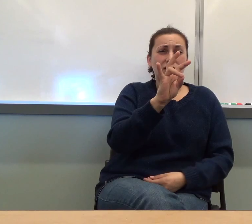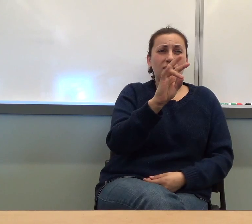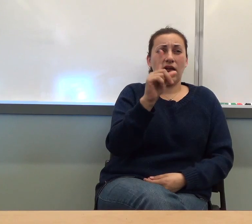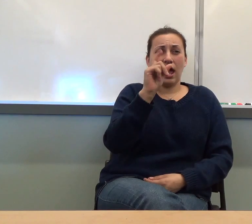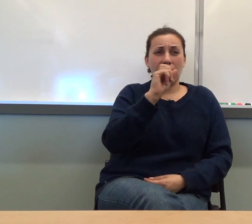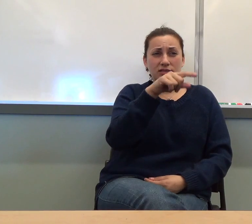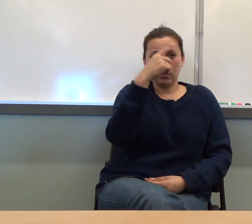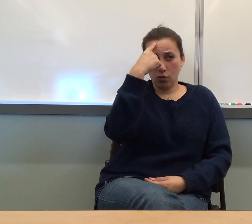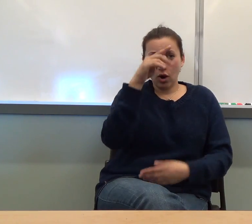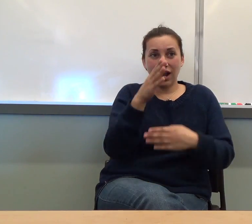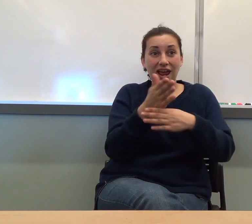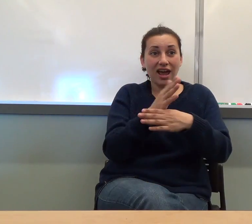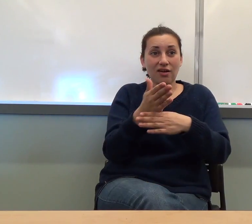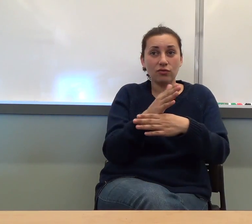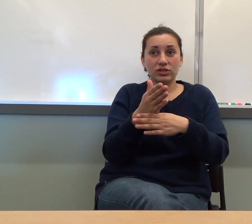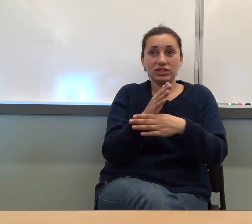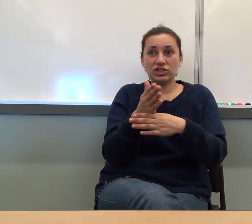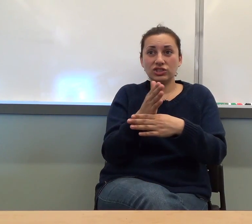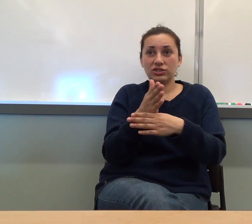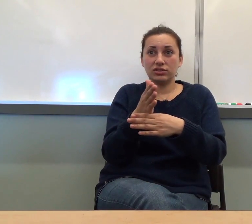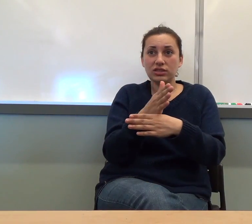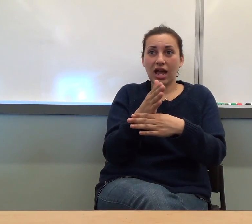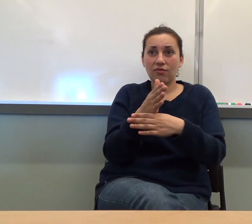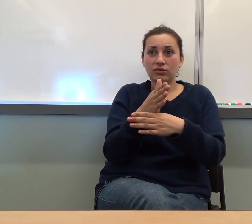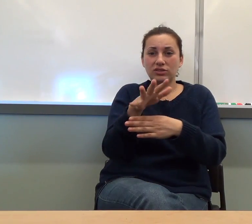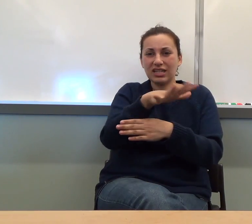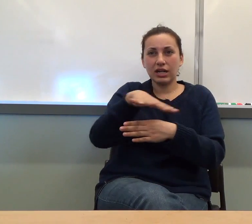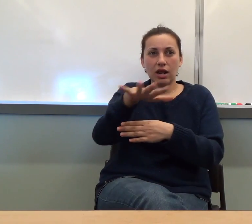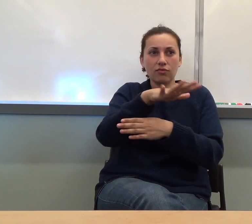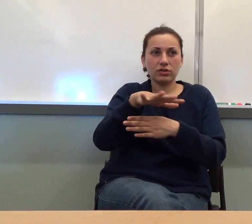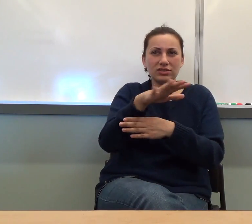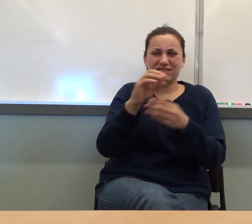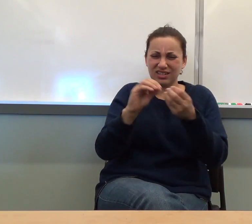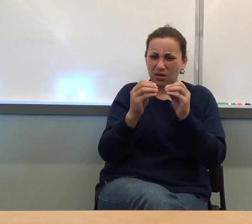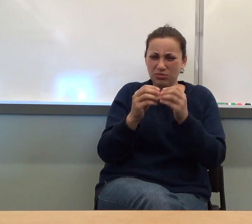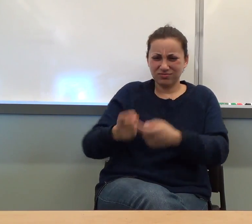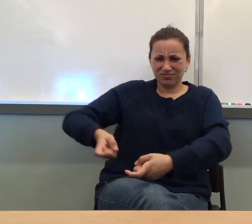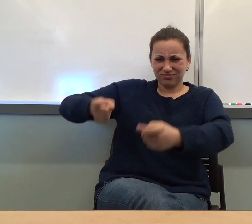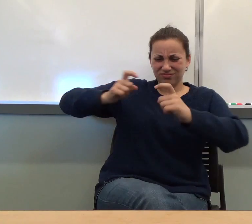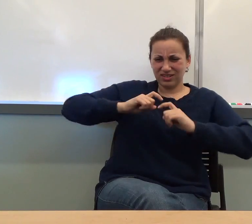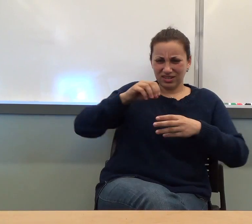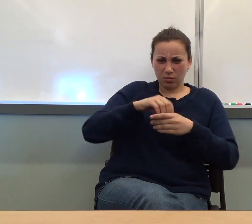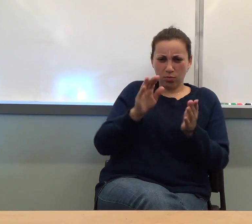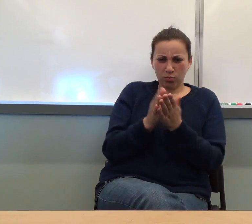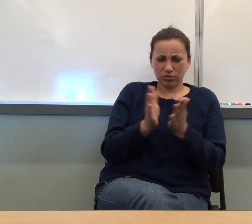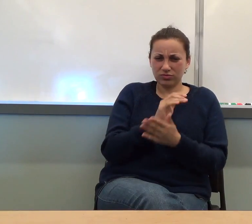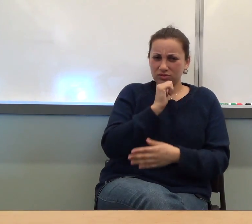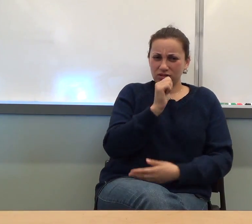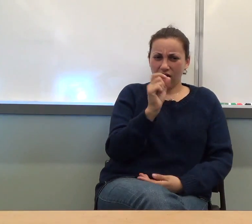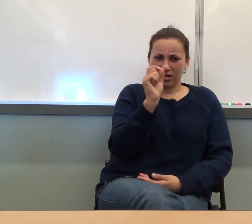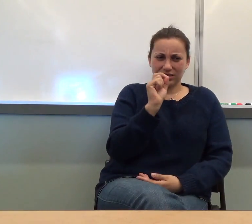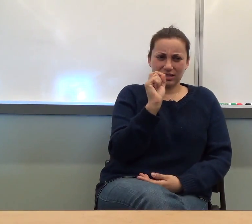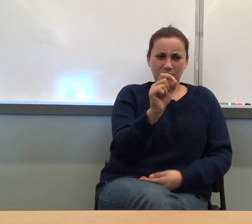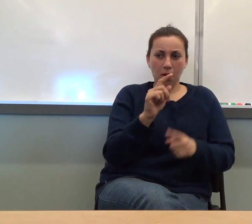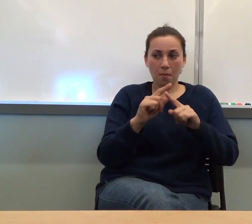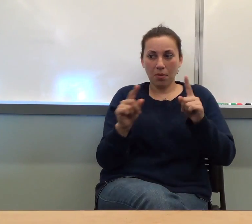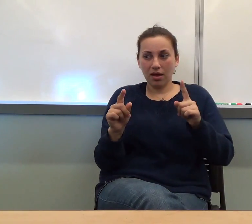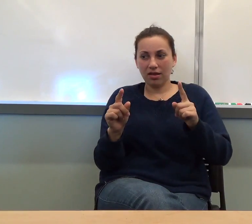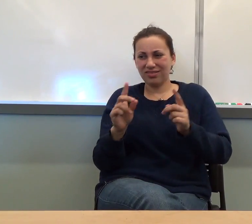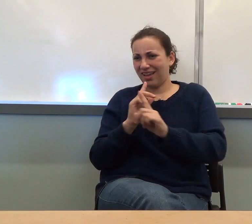And all the averages, I mean, the numbers they gave us, they weren't decimals. But the answer was a decimal number. Would that be normal to